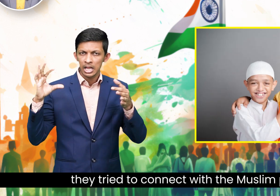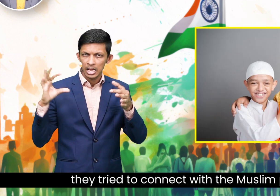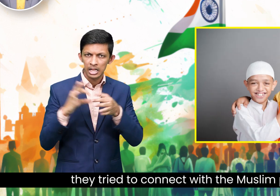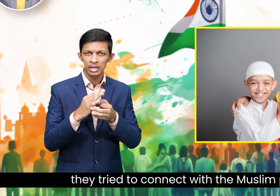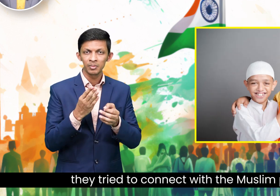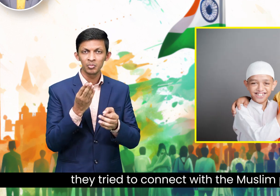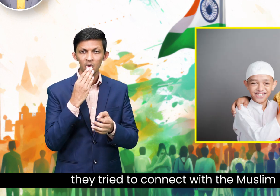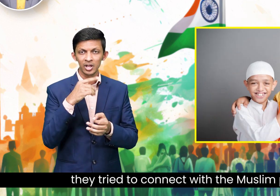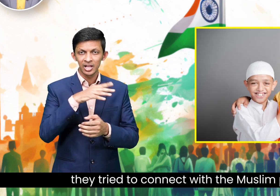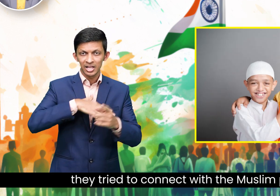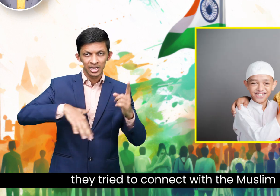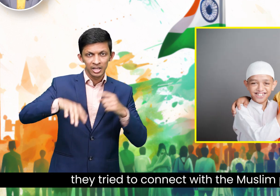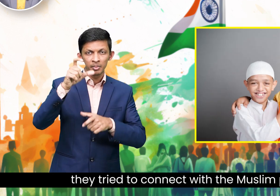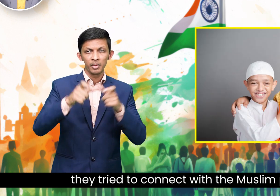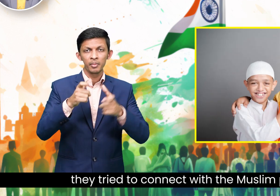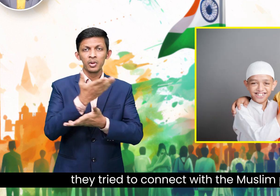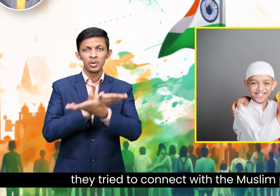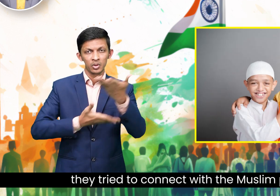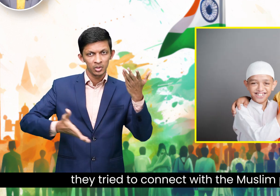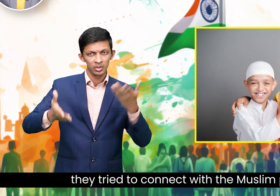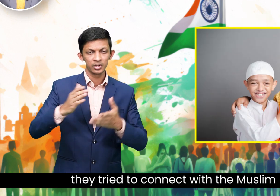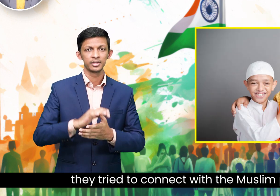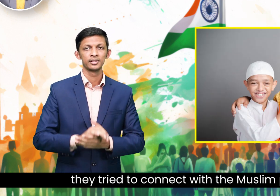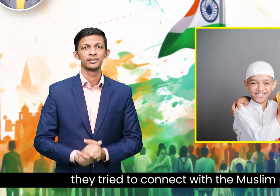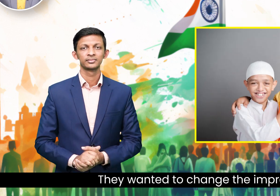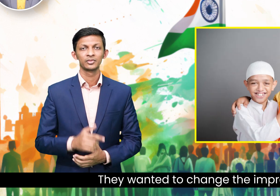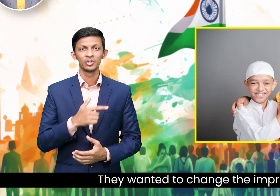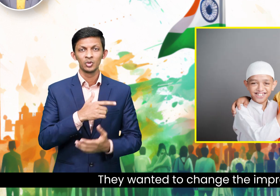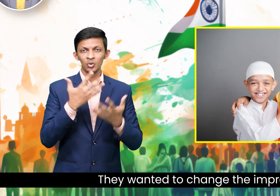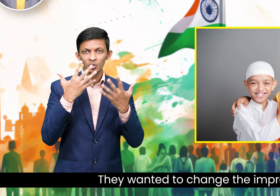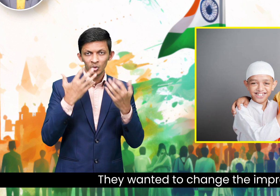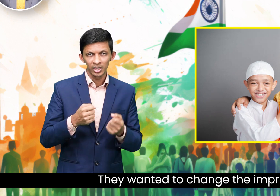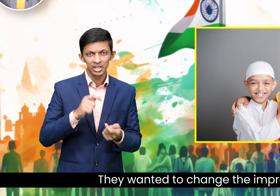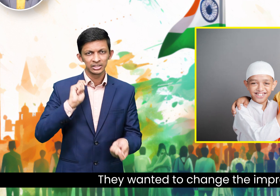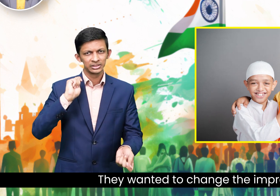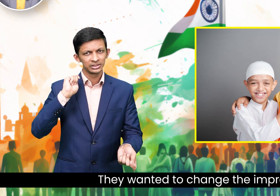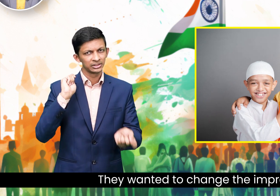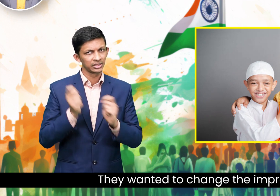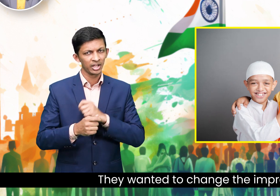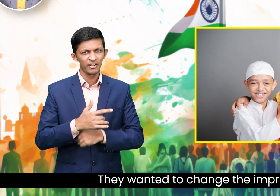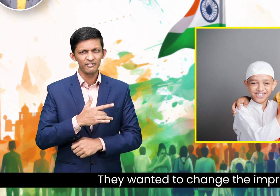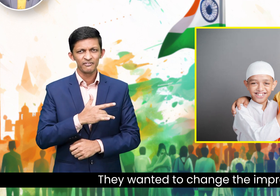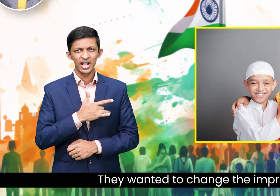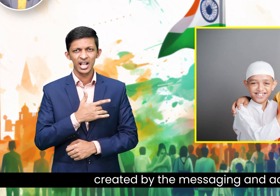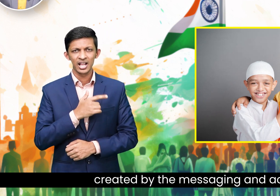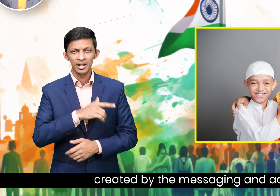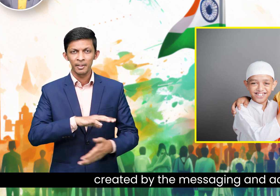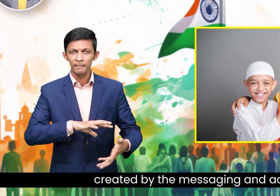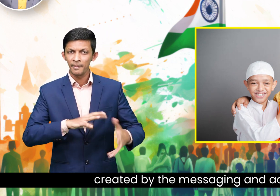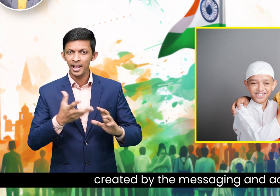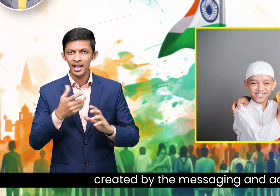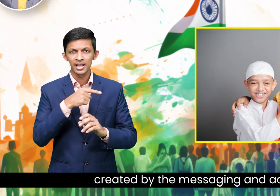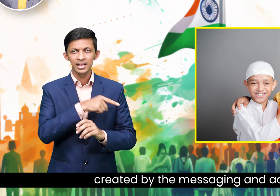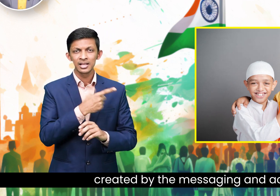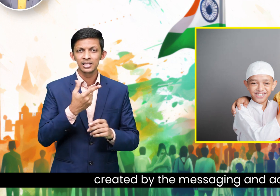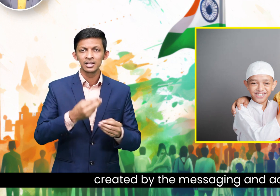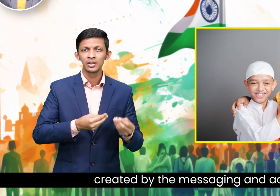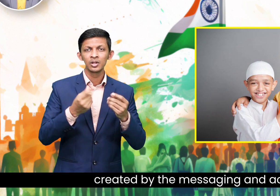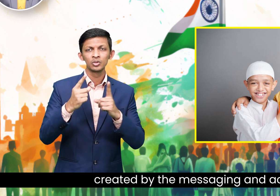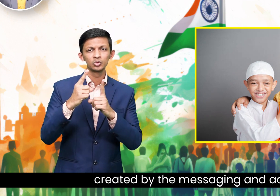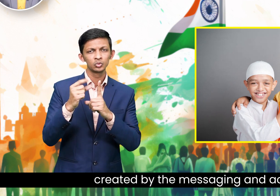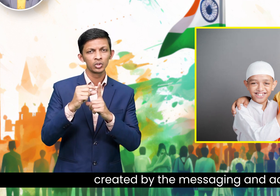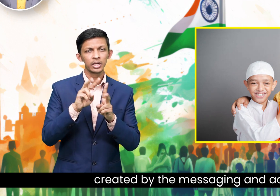tried to connect with the Muslim population. They wanted to change the impression created by the